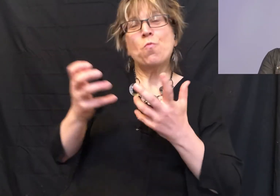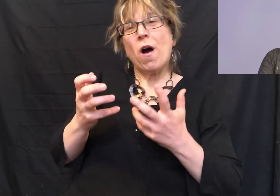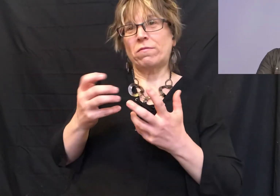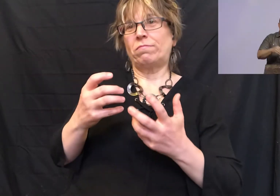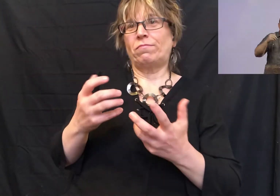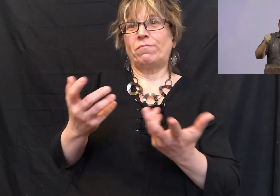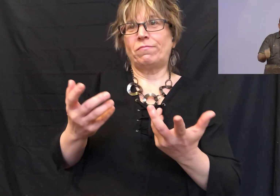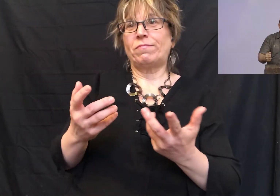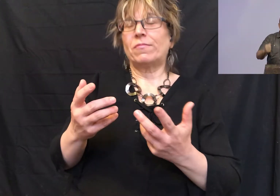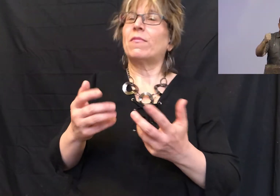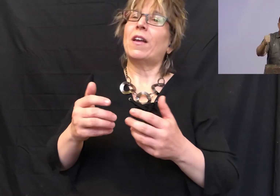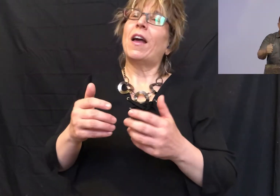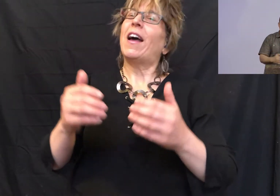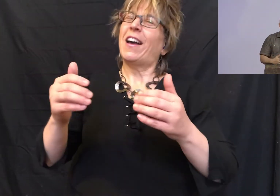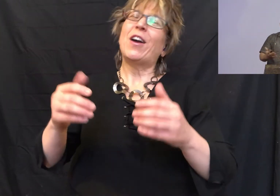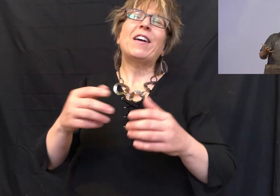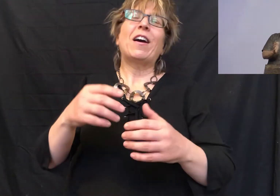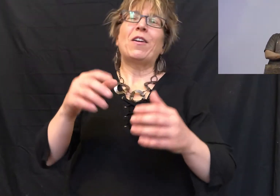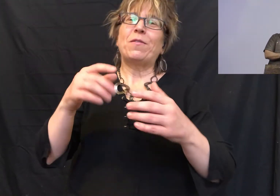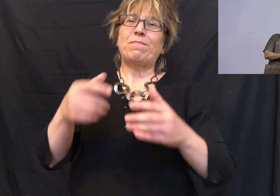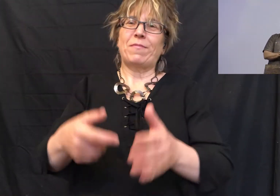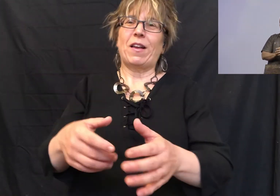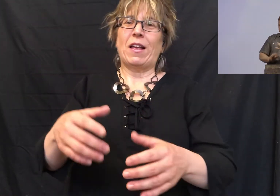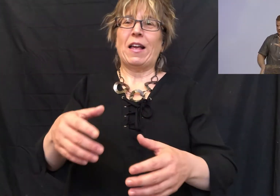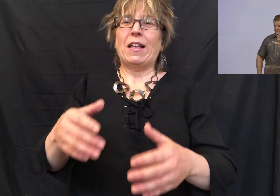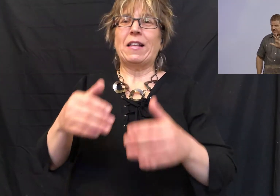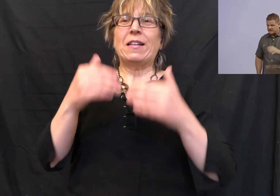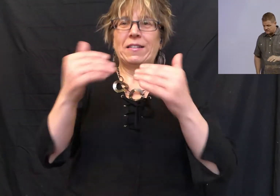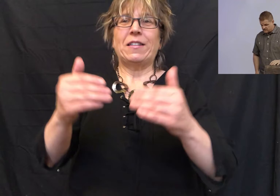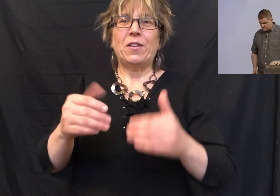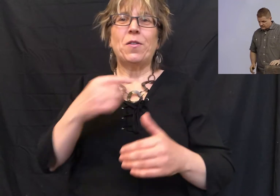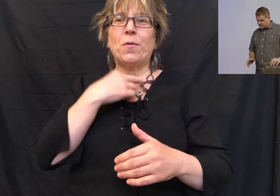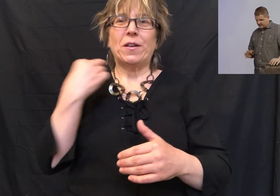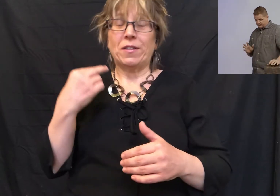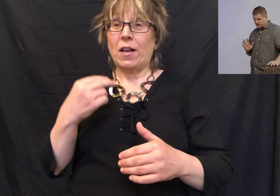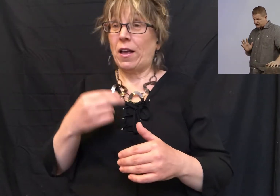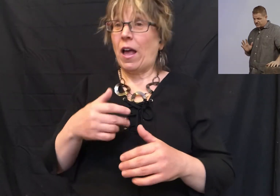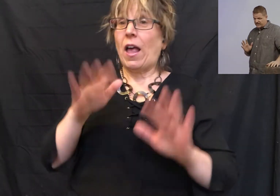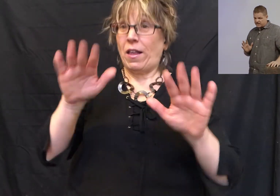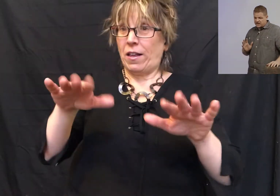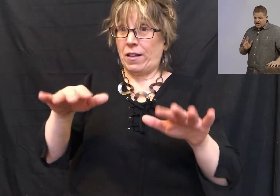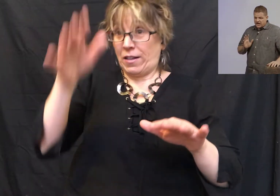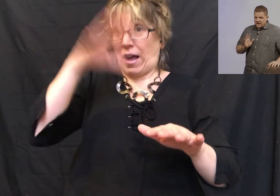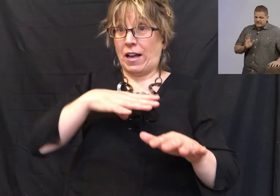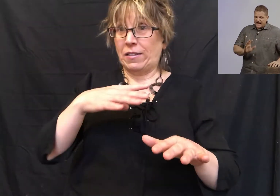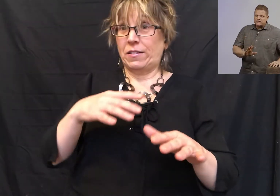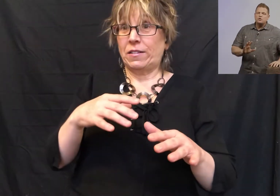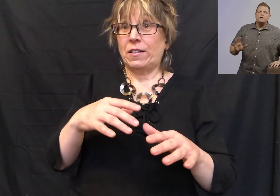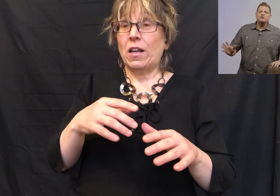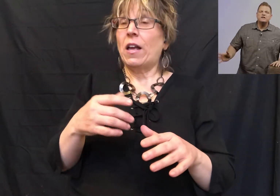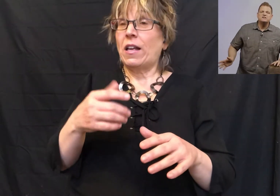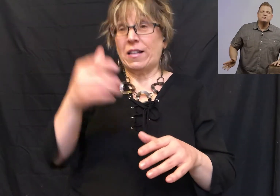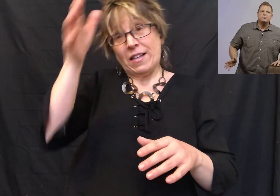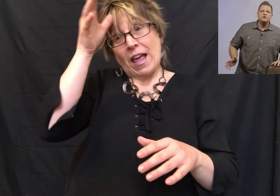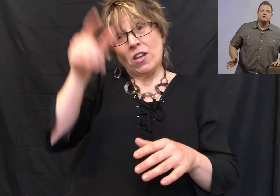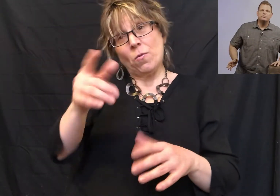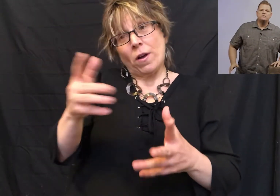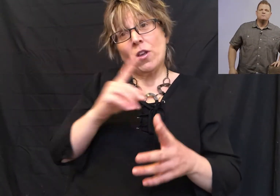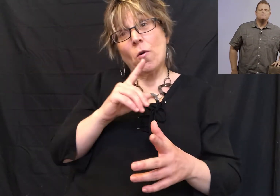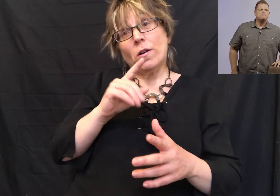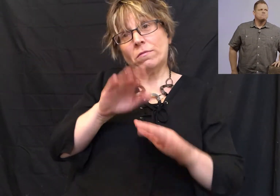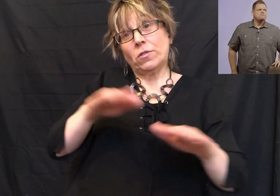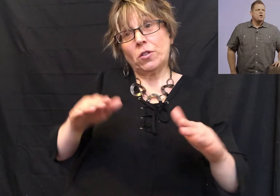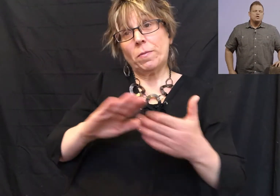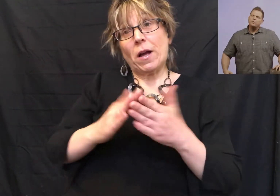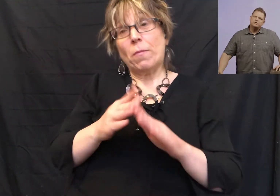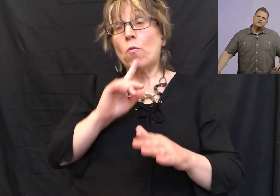I challenge you. Step out. Take the risk. Dads, here we go. You ready, dads? I'm just going to say it. Dads, you want your kids to be real with